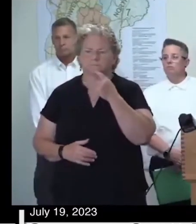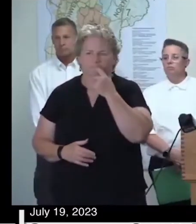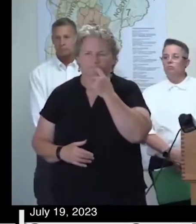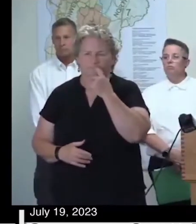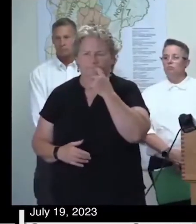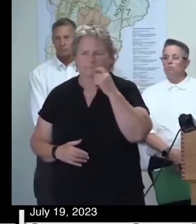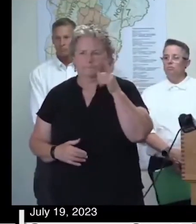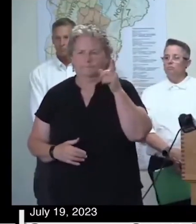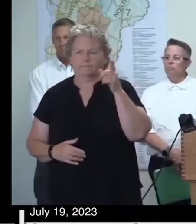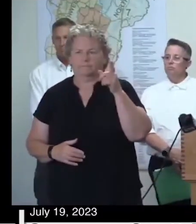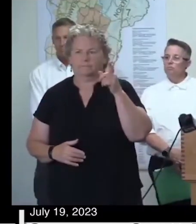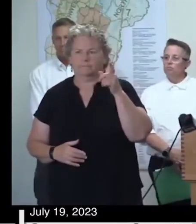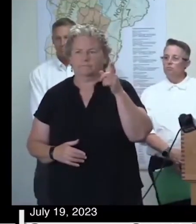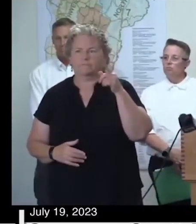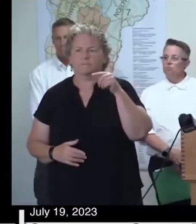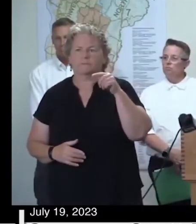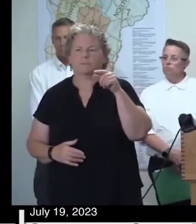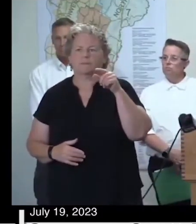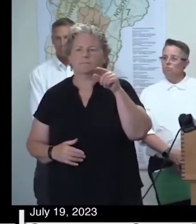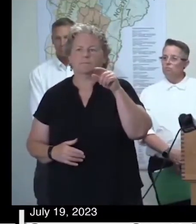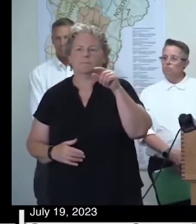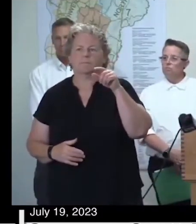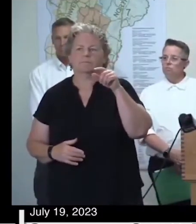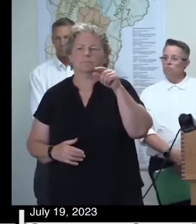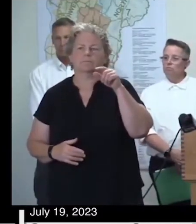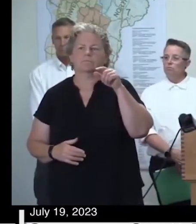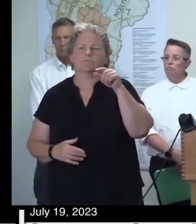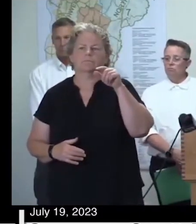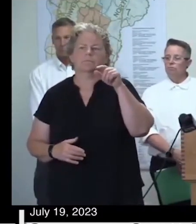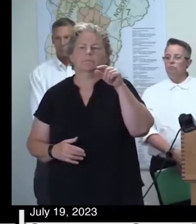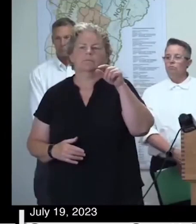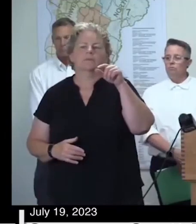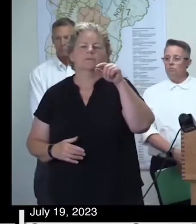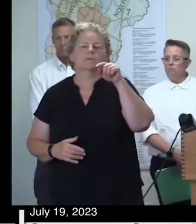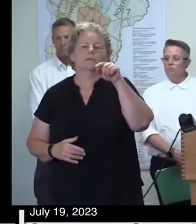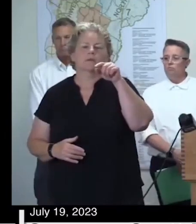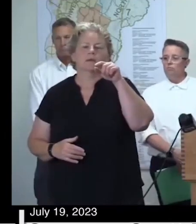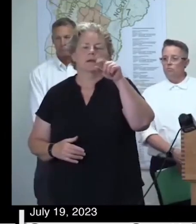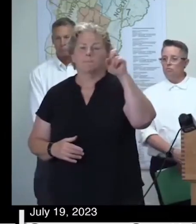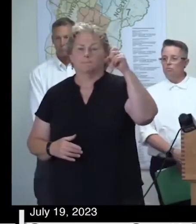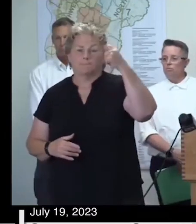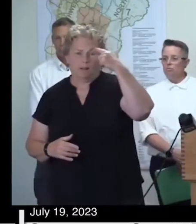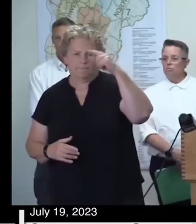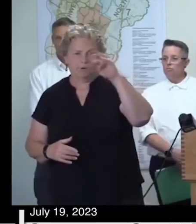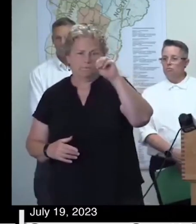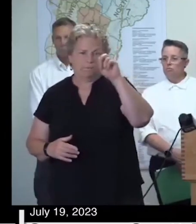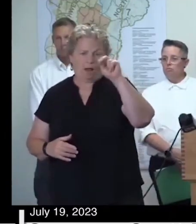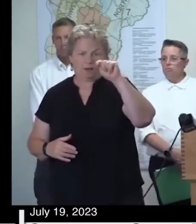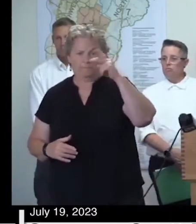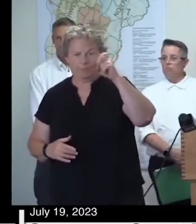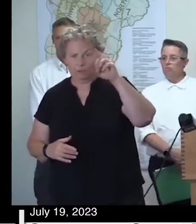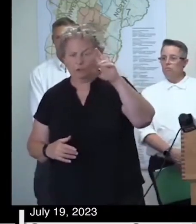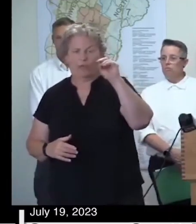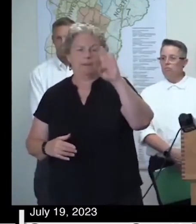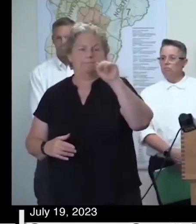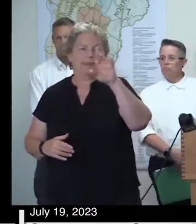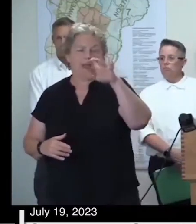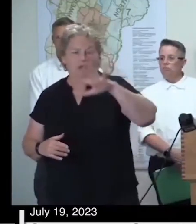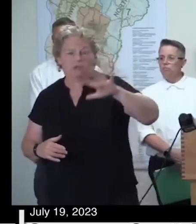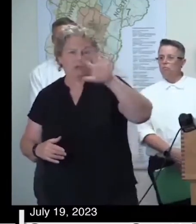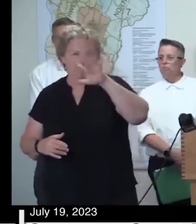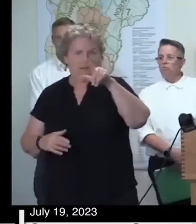out of the state. What is the state doing to organize and to take stock of some of those contractors and to vet them to make sure that they